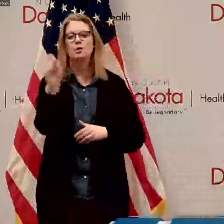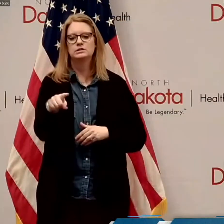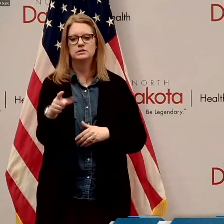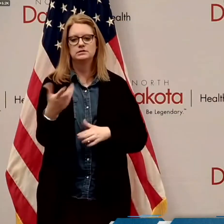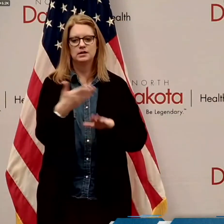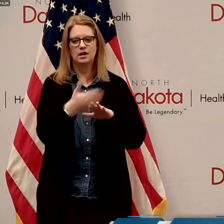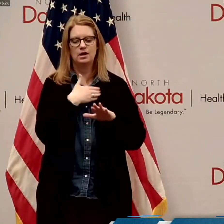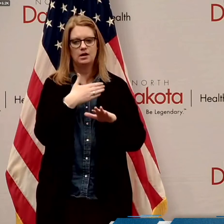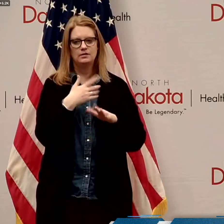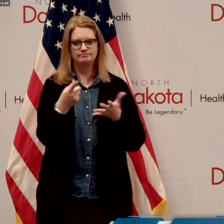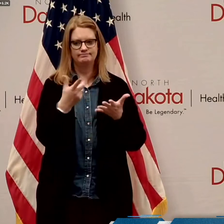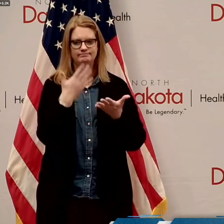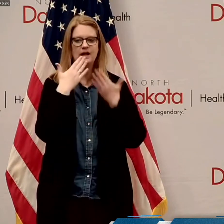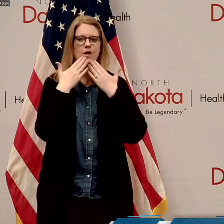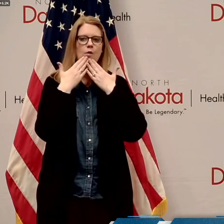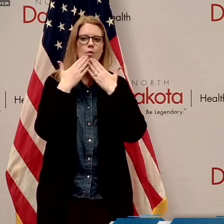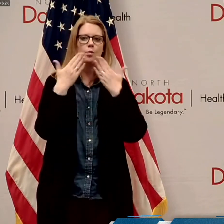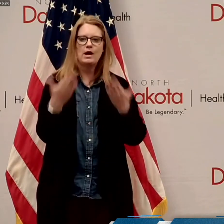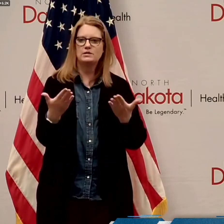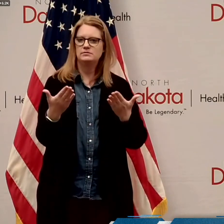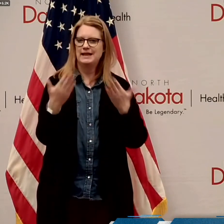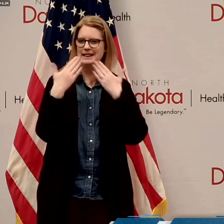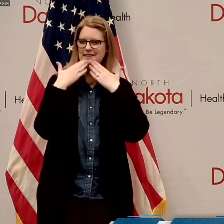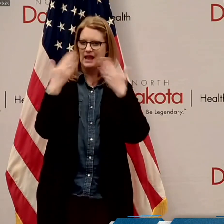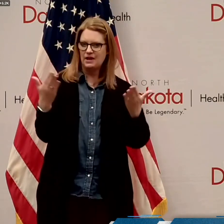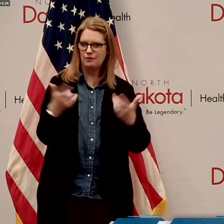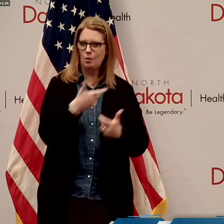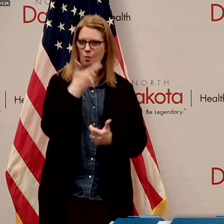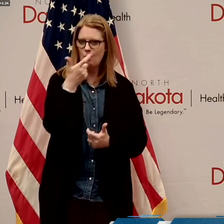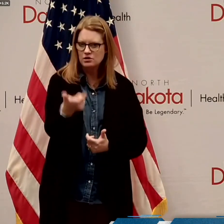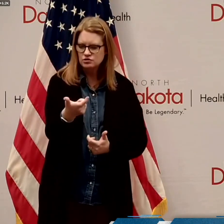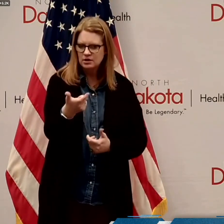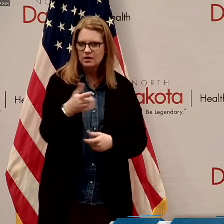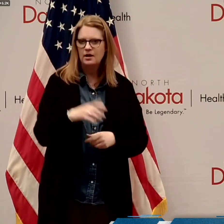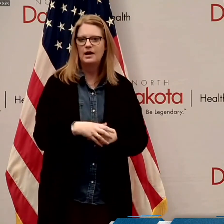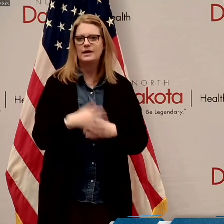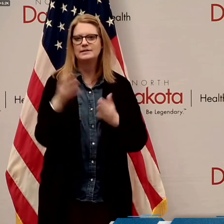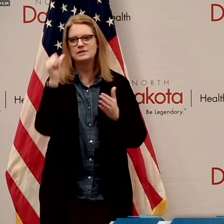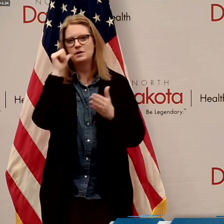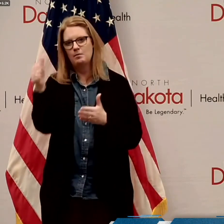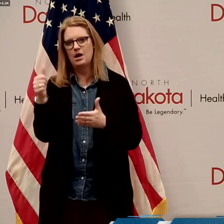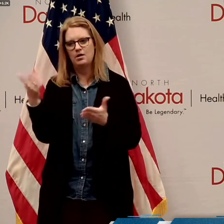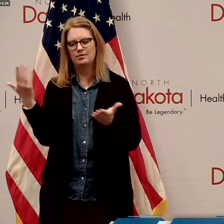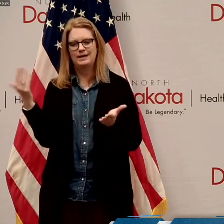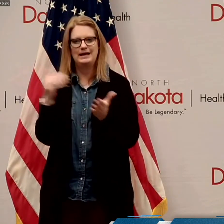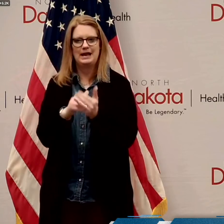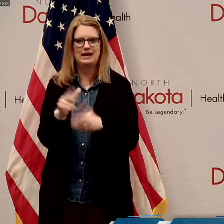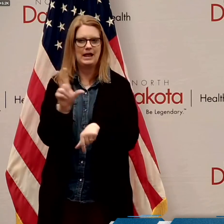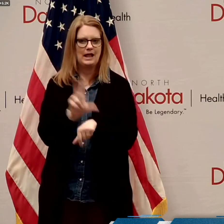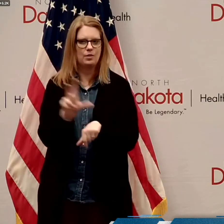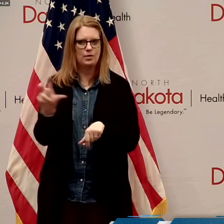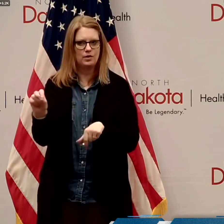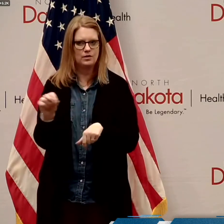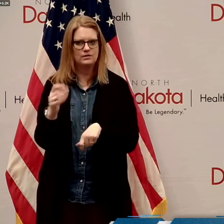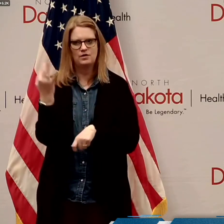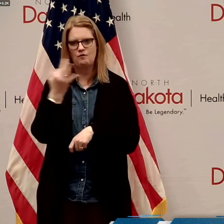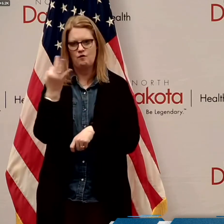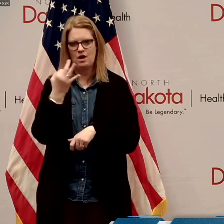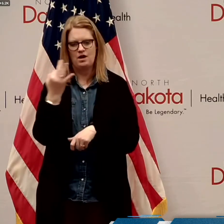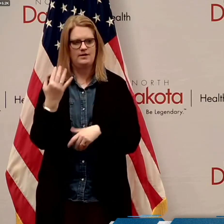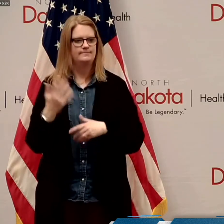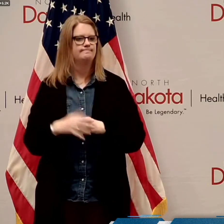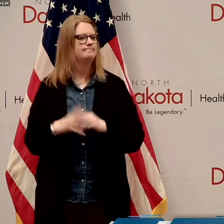we'll want to say thank you for joining us today. And again, tomorrow, join us at 3:30 for our Friday press briefing.